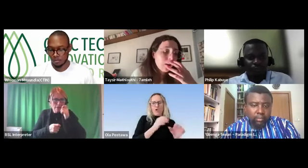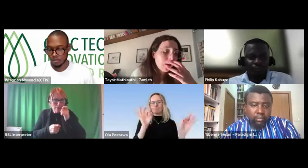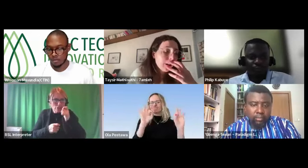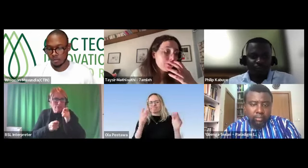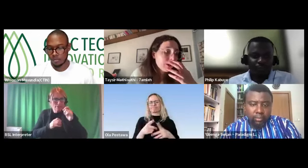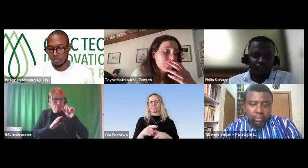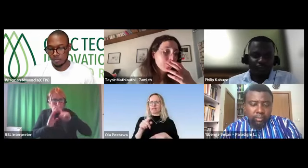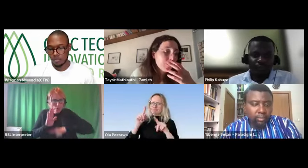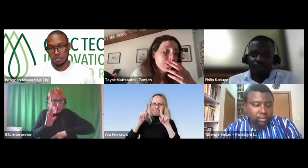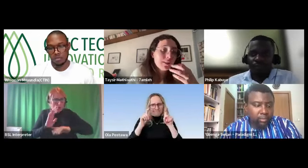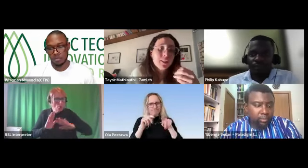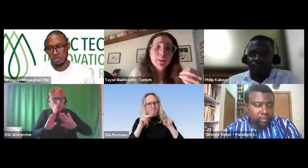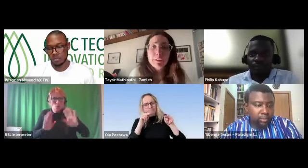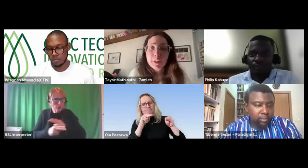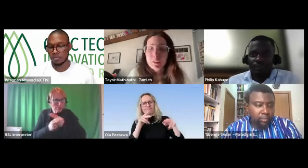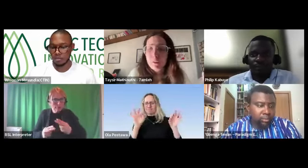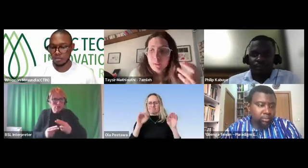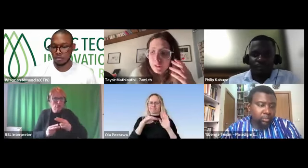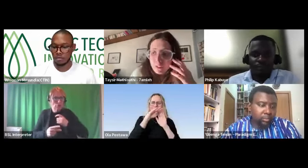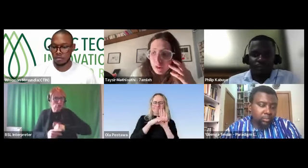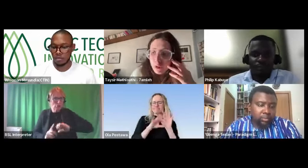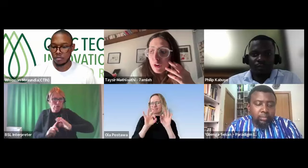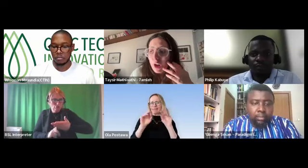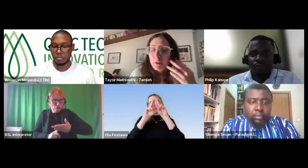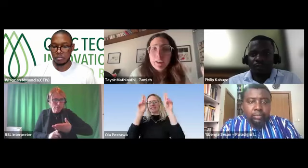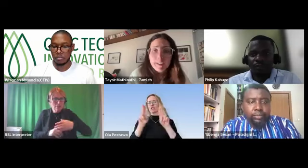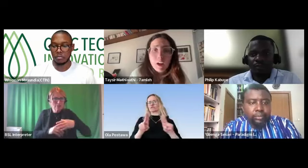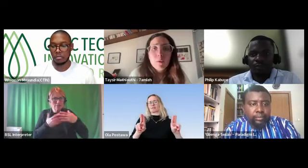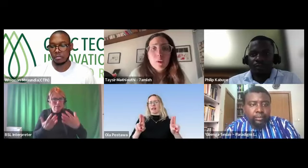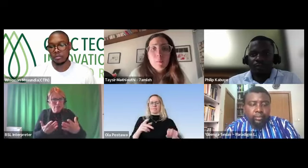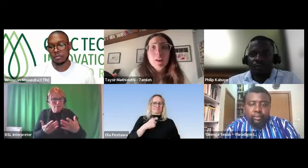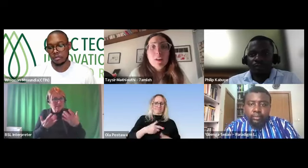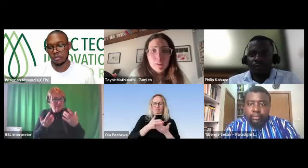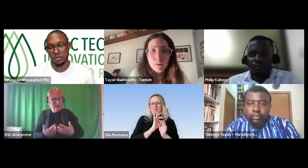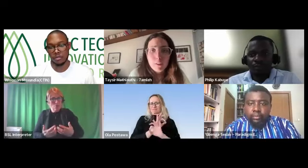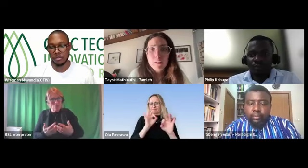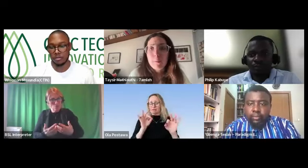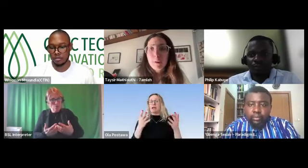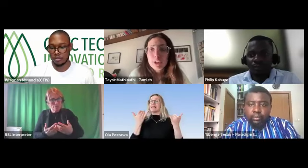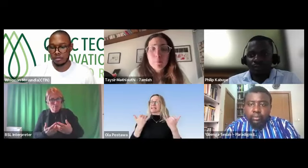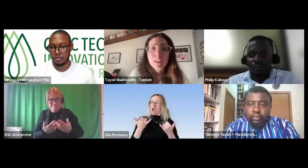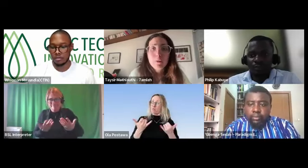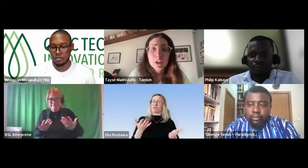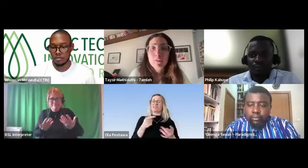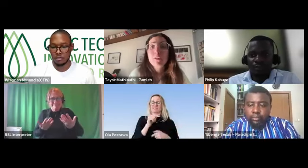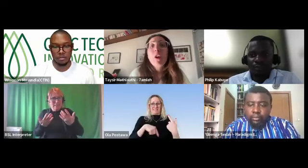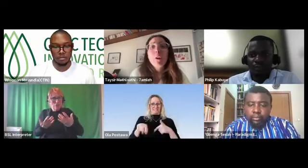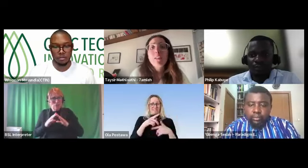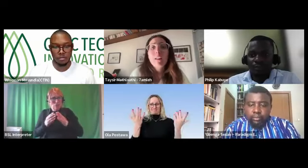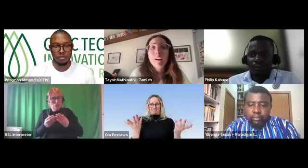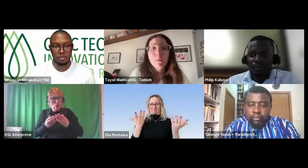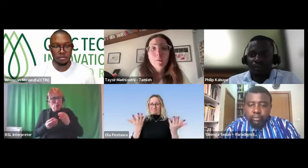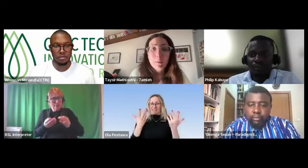following international human rights and international humanitarian law. But right now, because of the current geopolitical